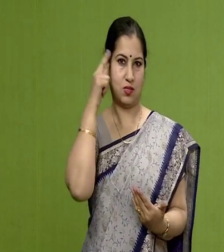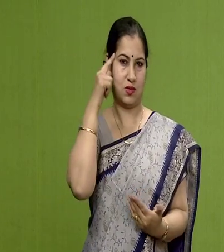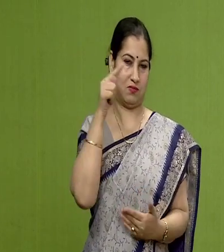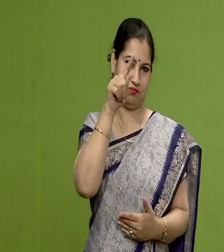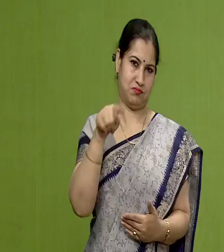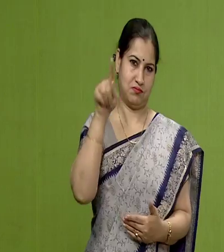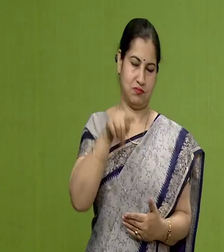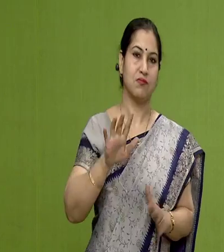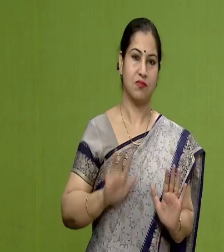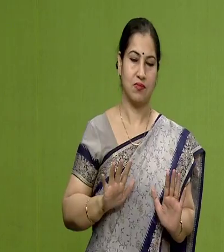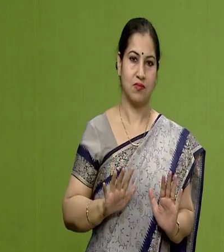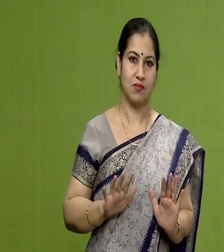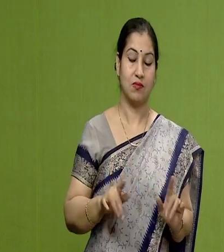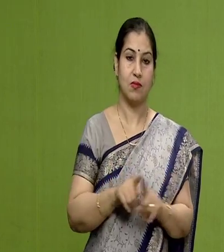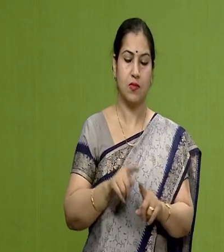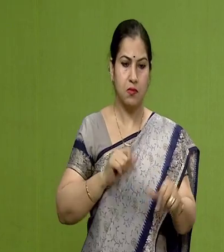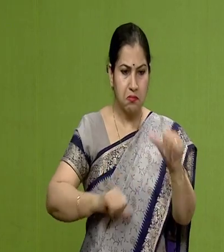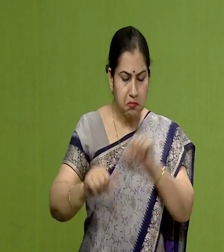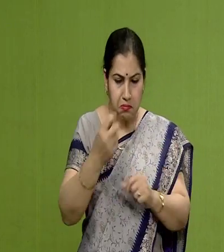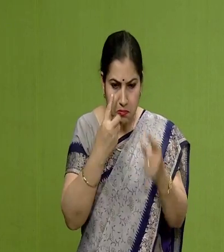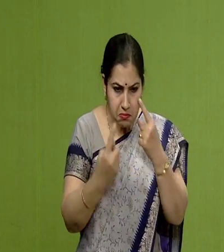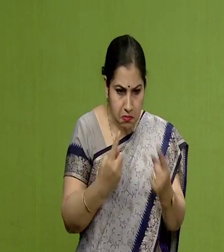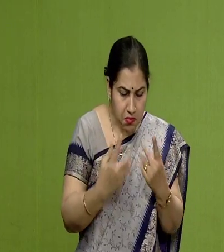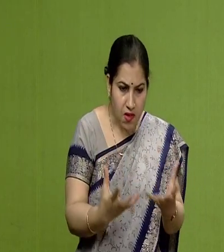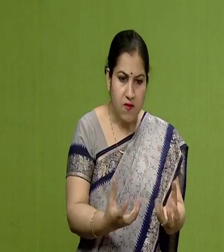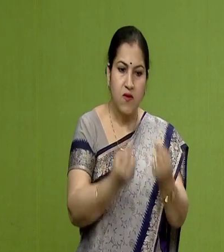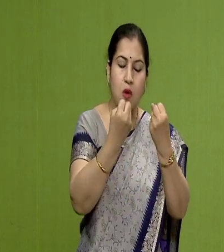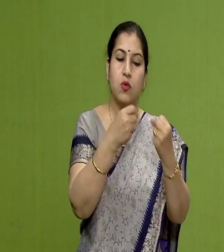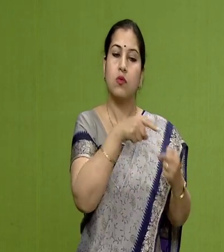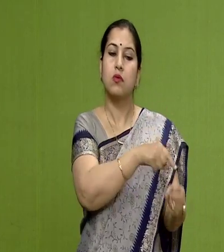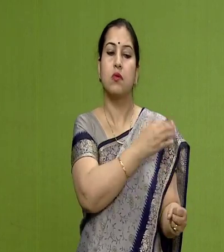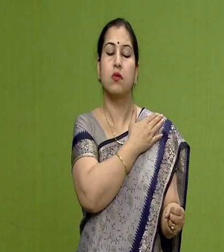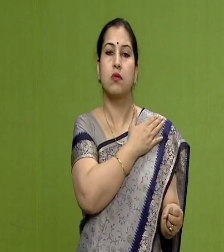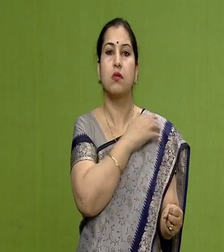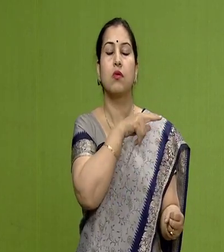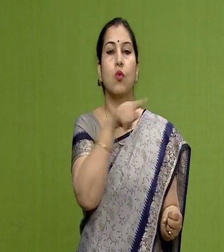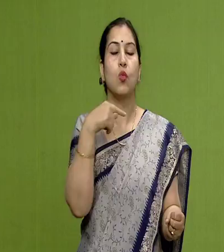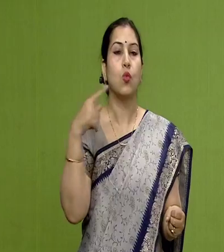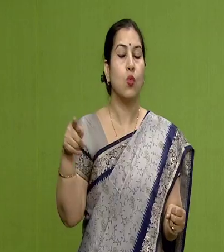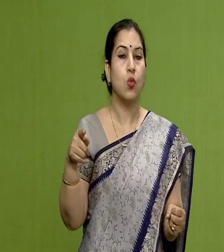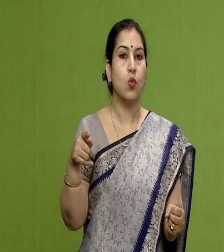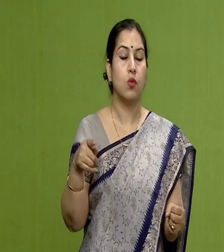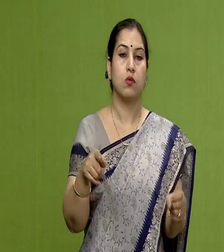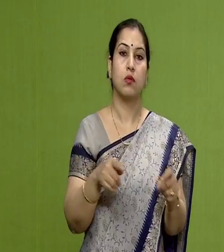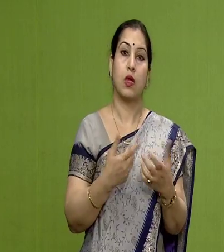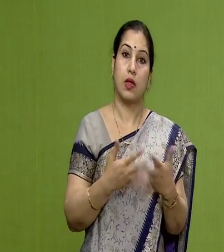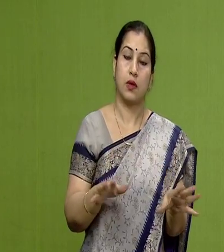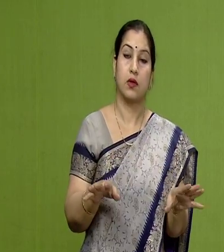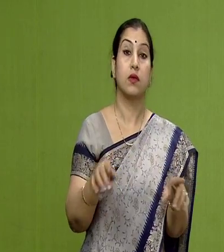but it is not scientifically true. When two babies are born to